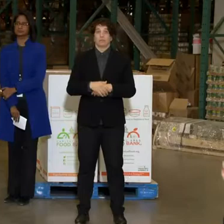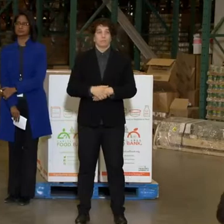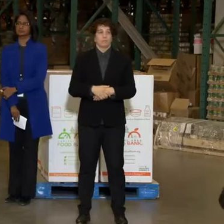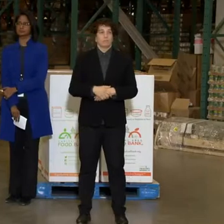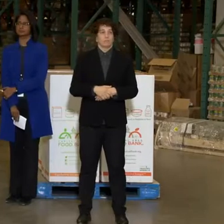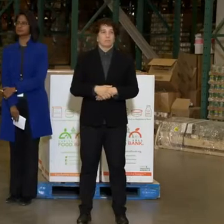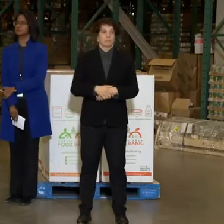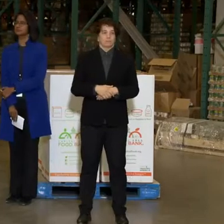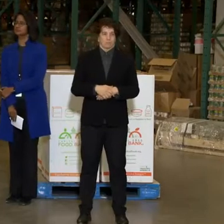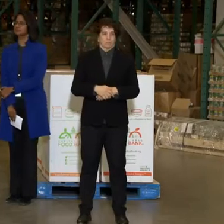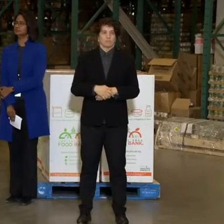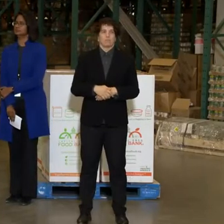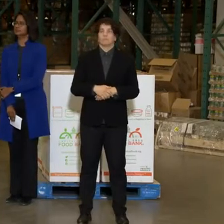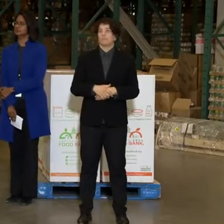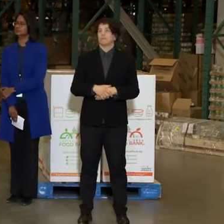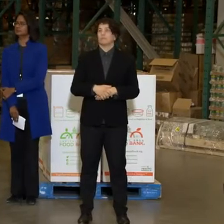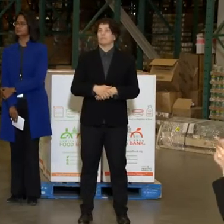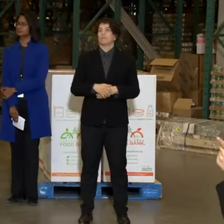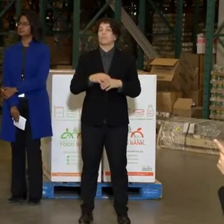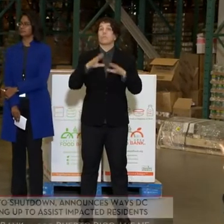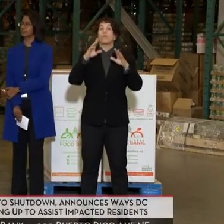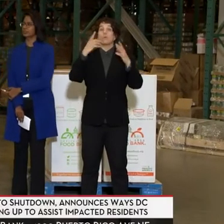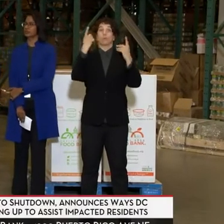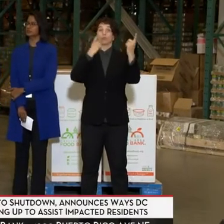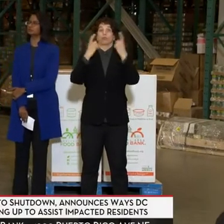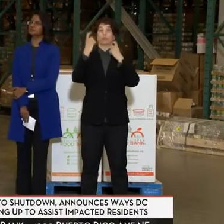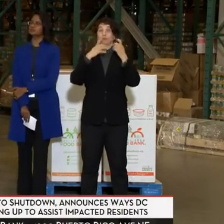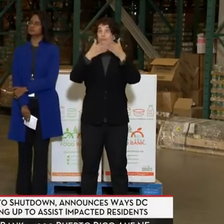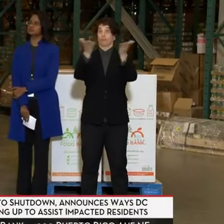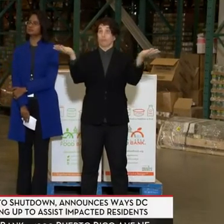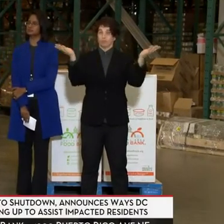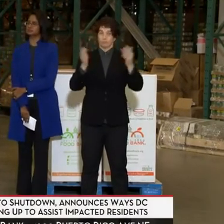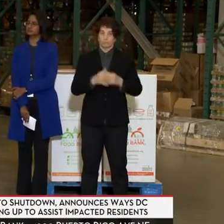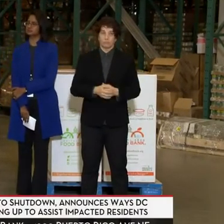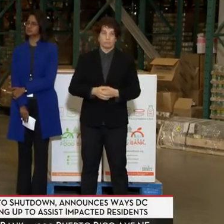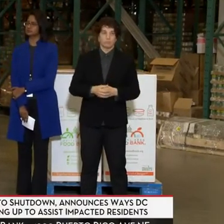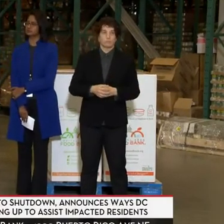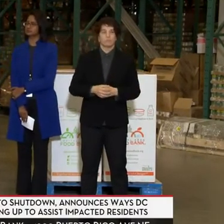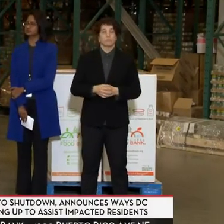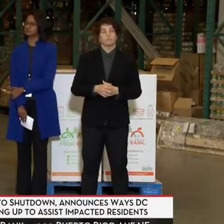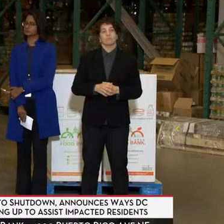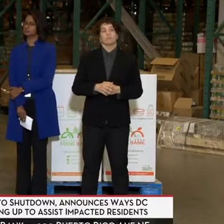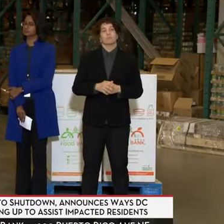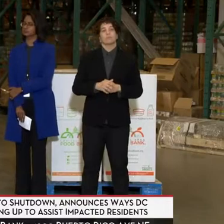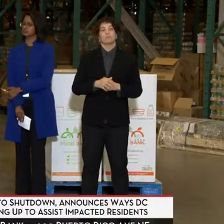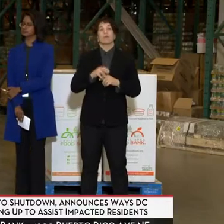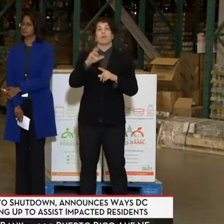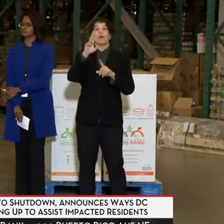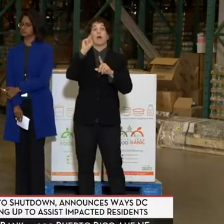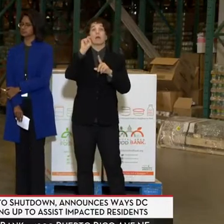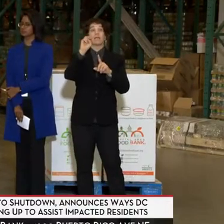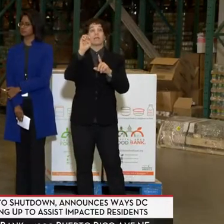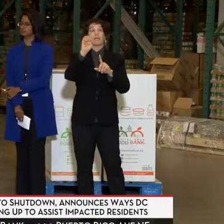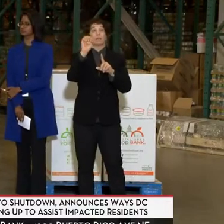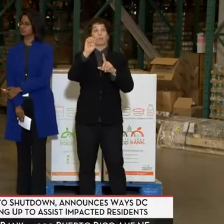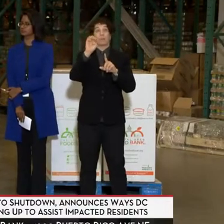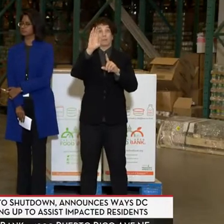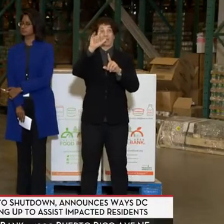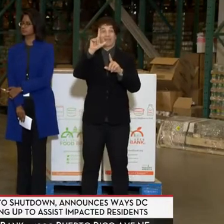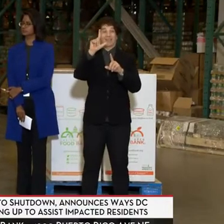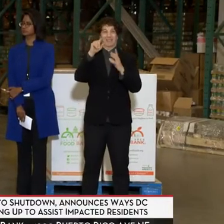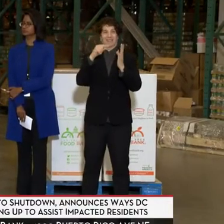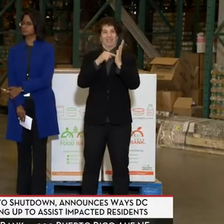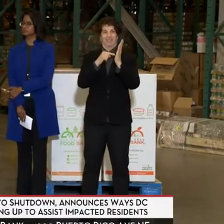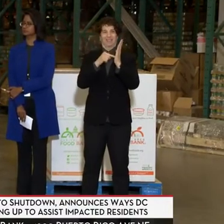questions. Yes. Mayor Bowser, with the unemployment benefits bill, what's the idea of that? Is the idea that you're using local